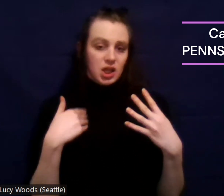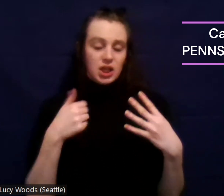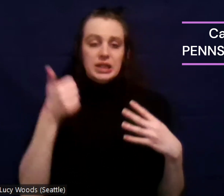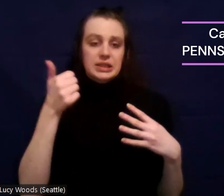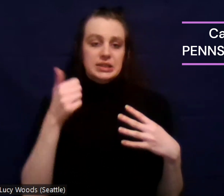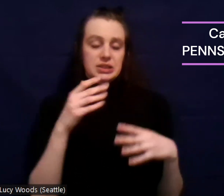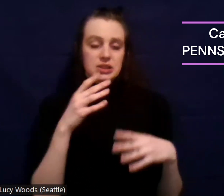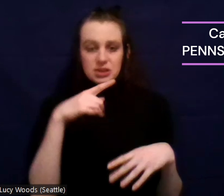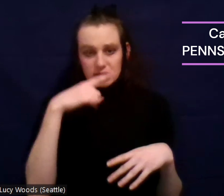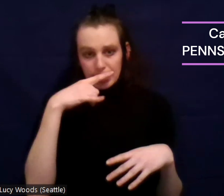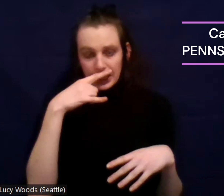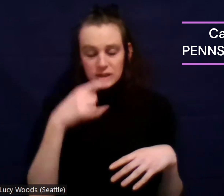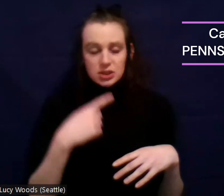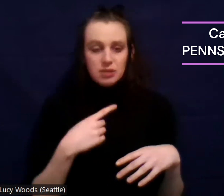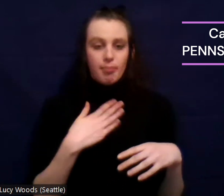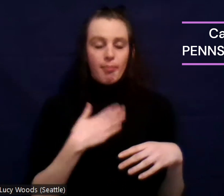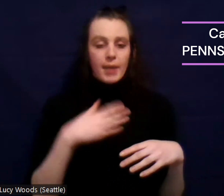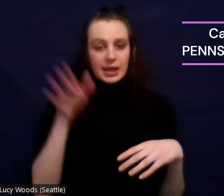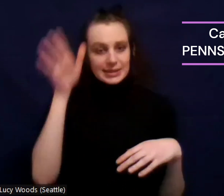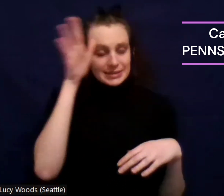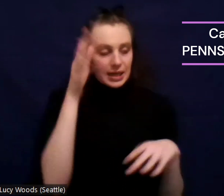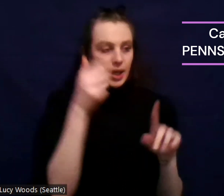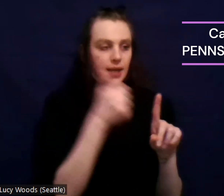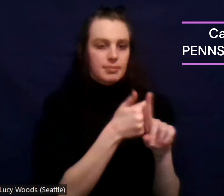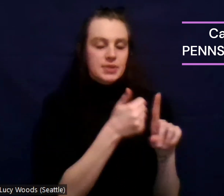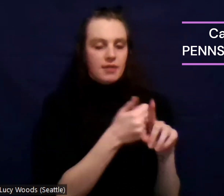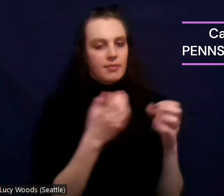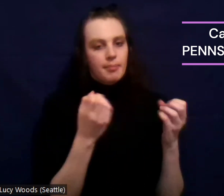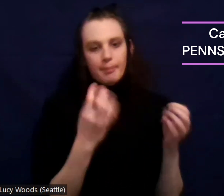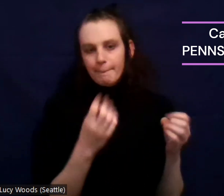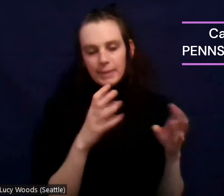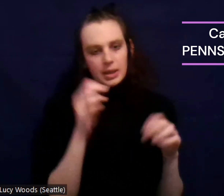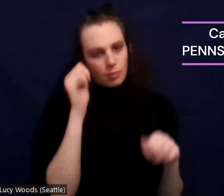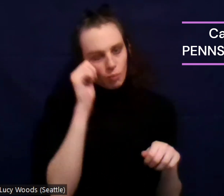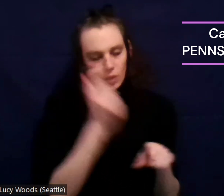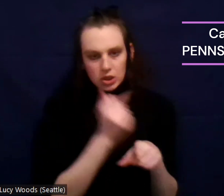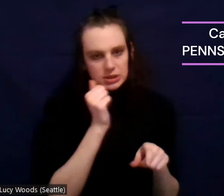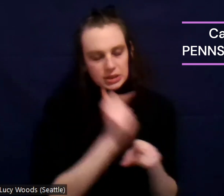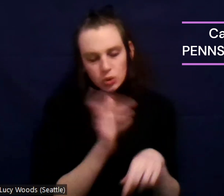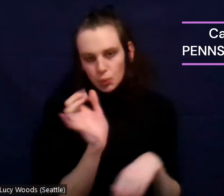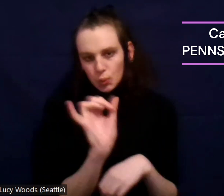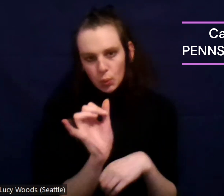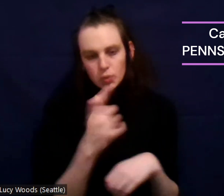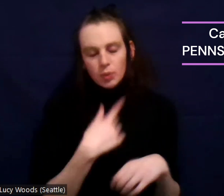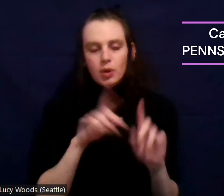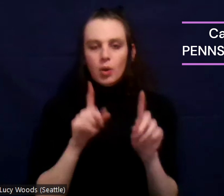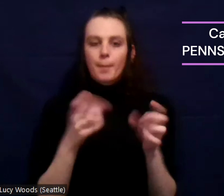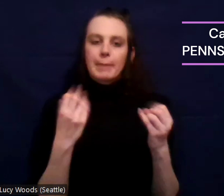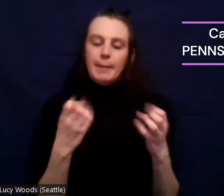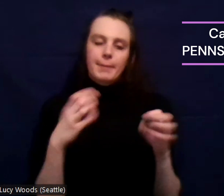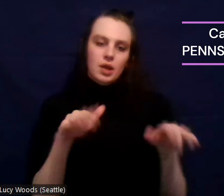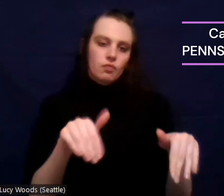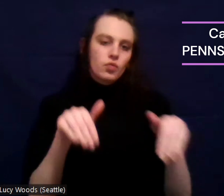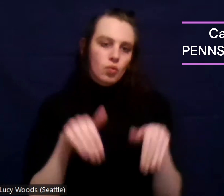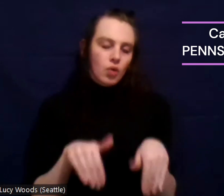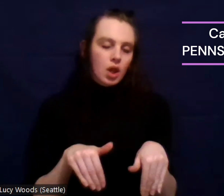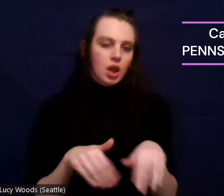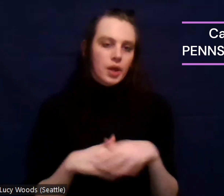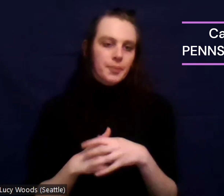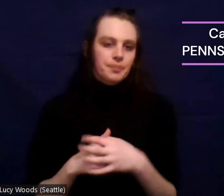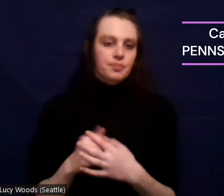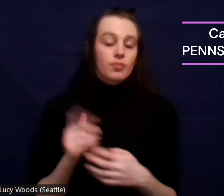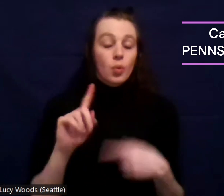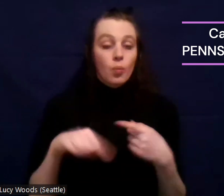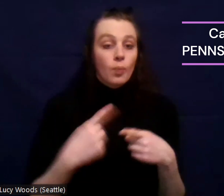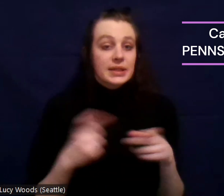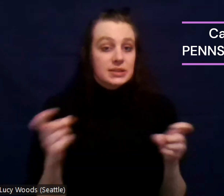an experience that I had that, you know, is not always the typical, not the norm. And when they did celebrate that, it was a